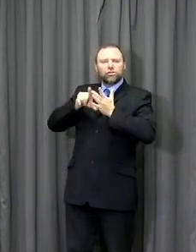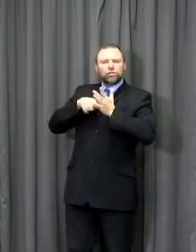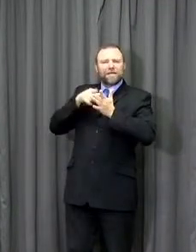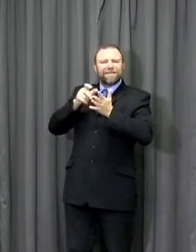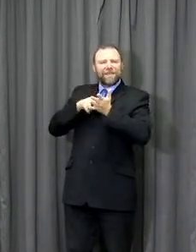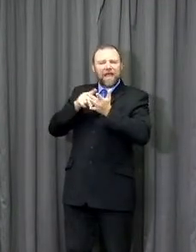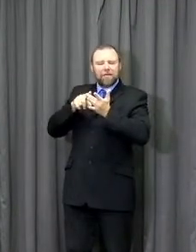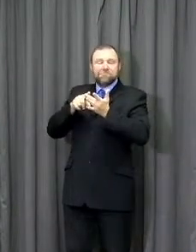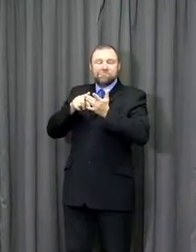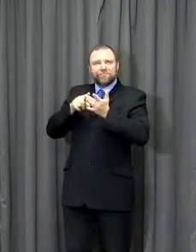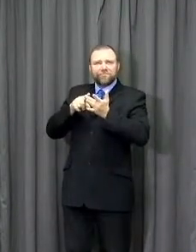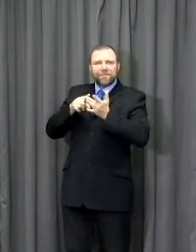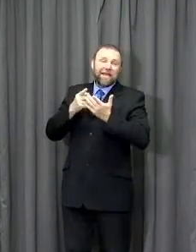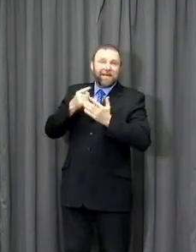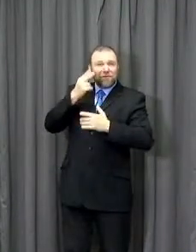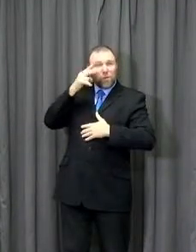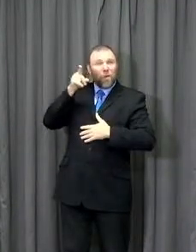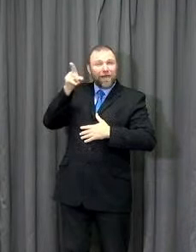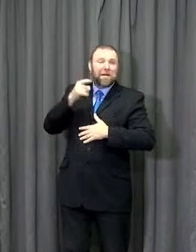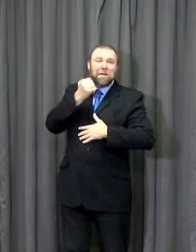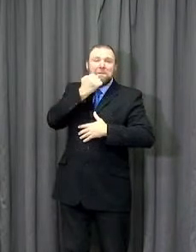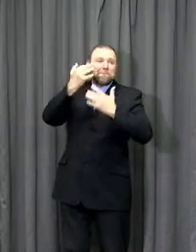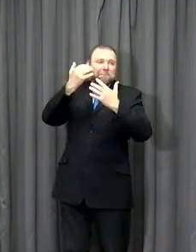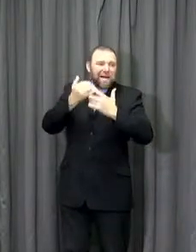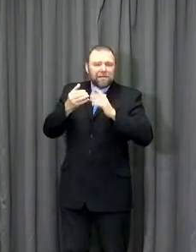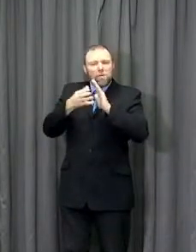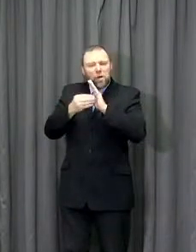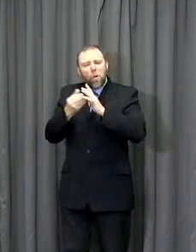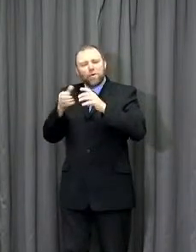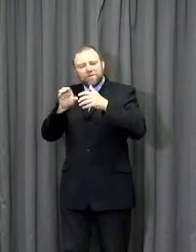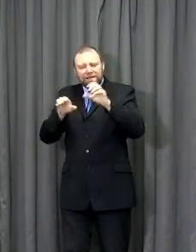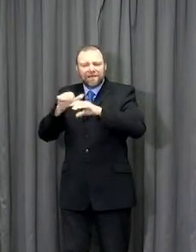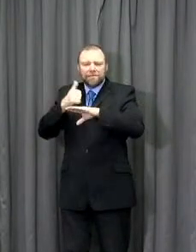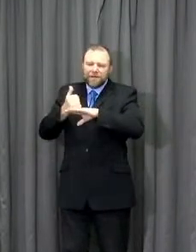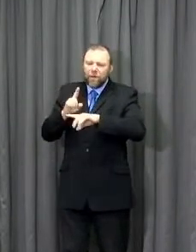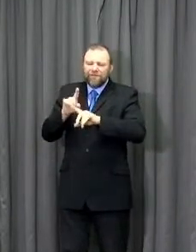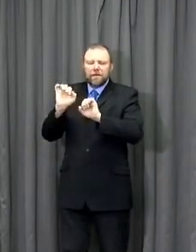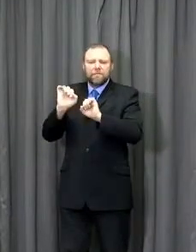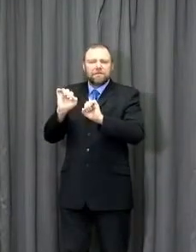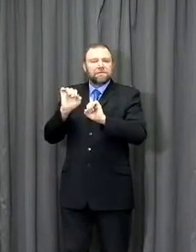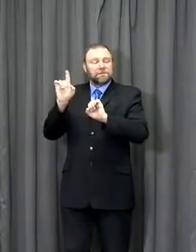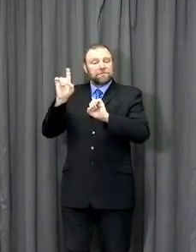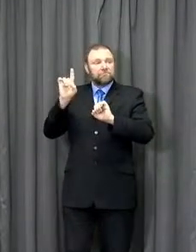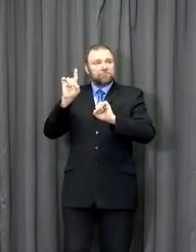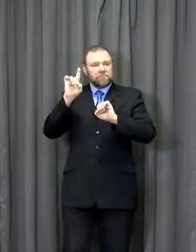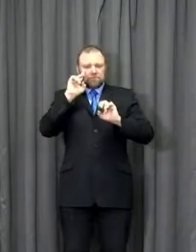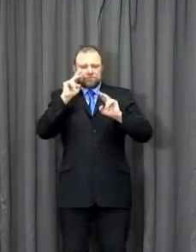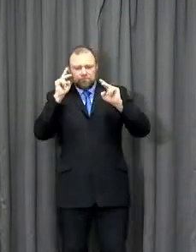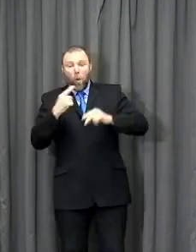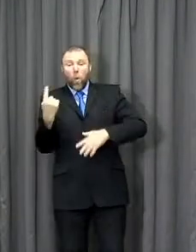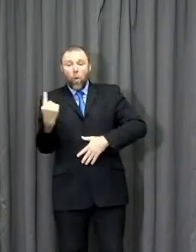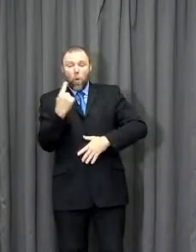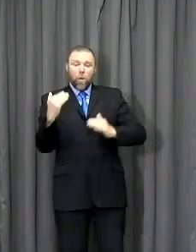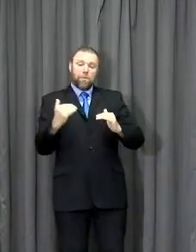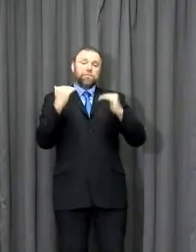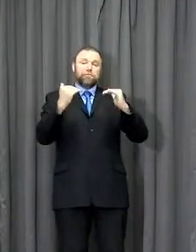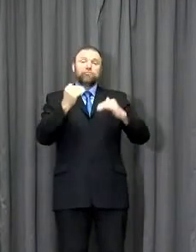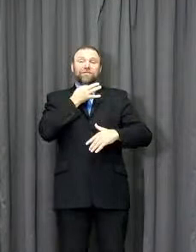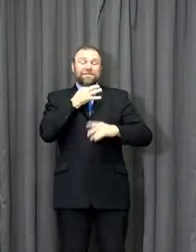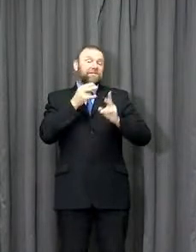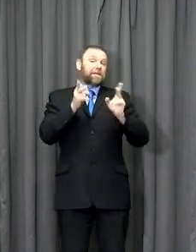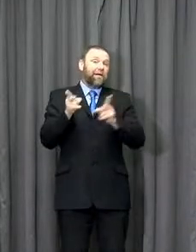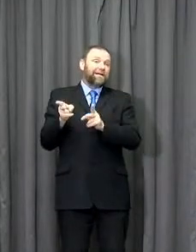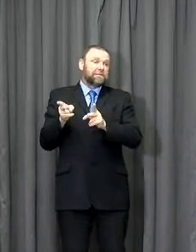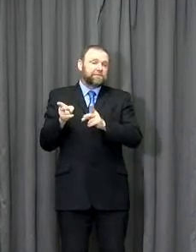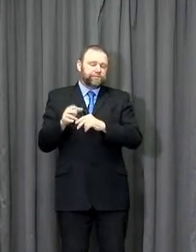that mathematical modelling or science-based, but it was based on who was at the highest risk of dying. I think once we get through